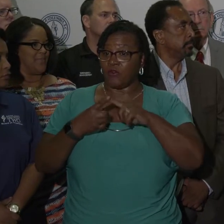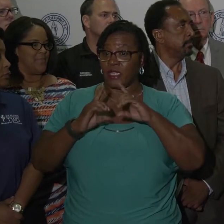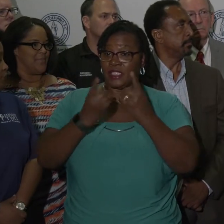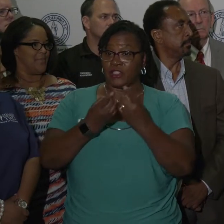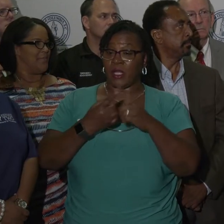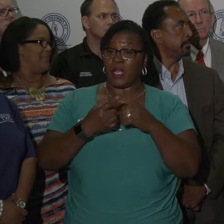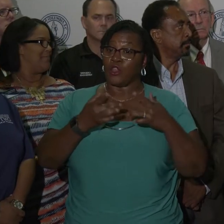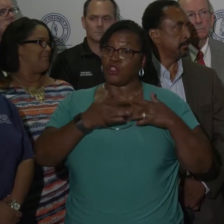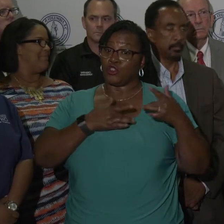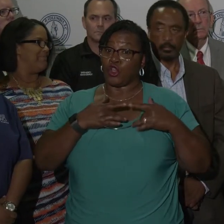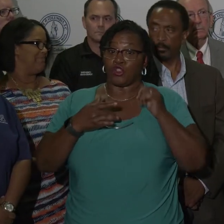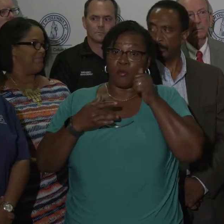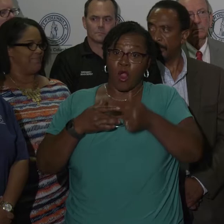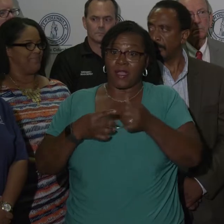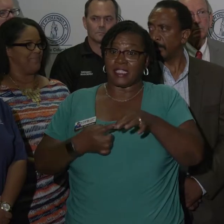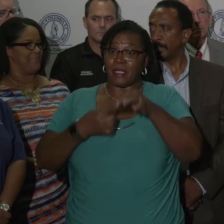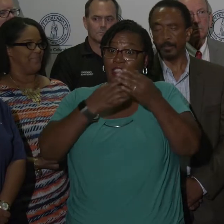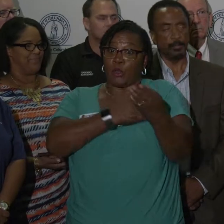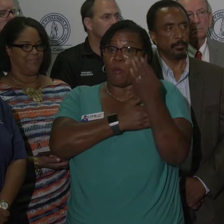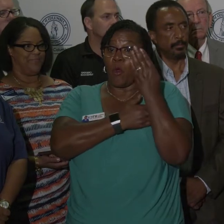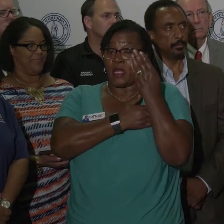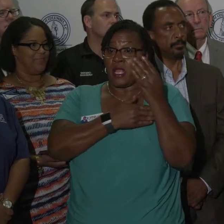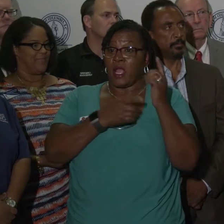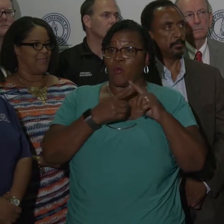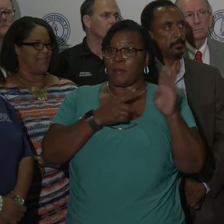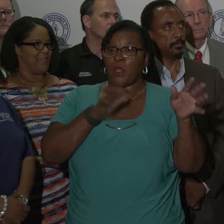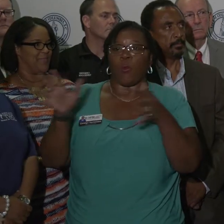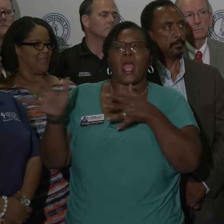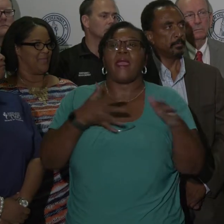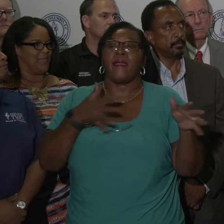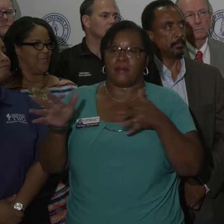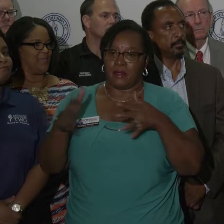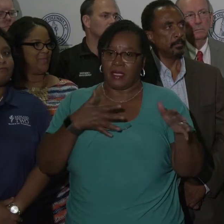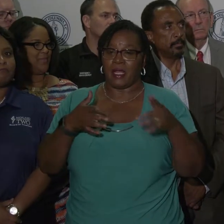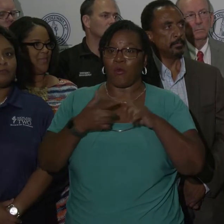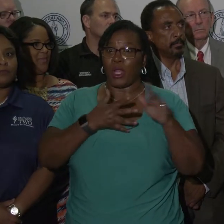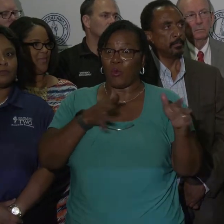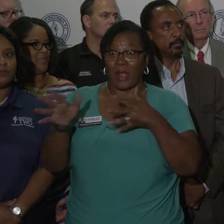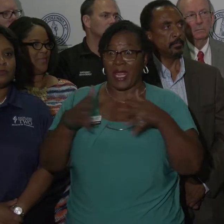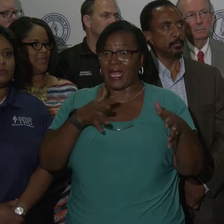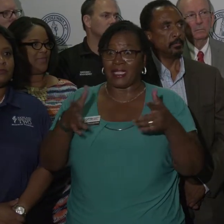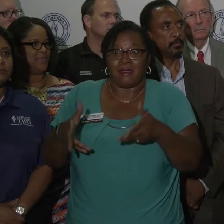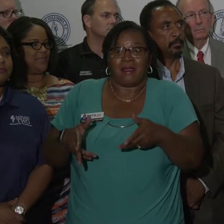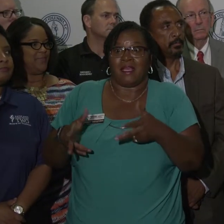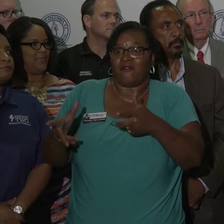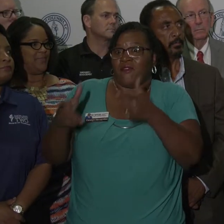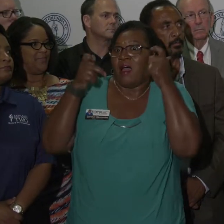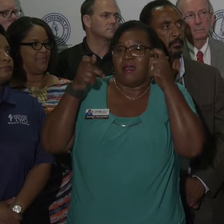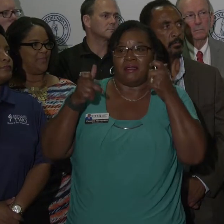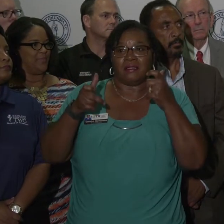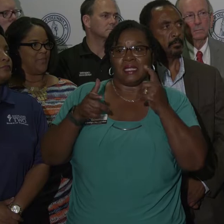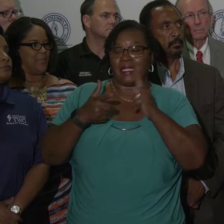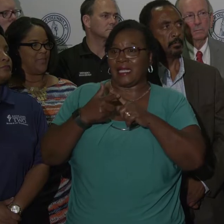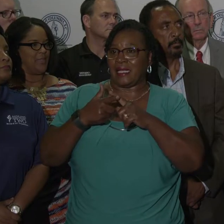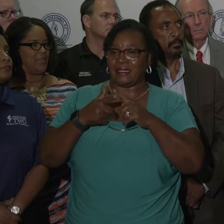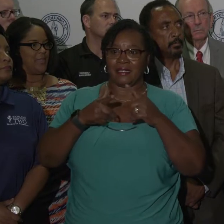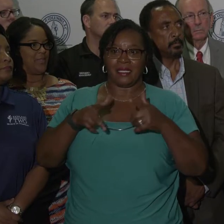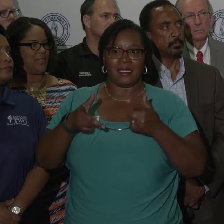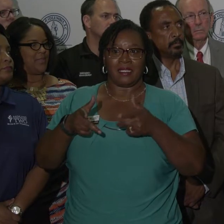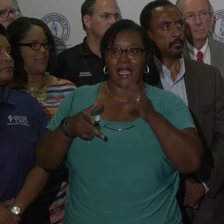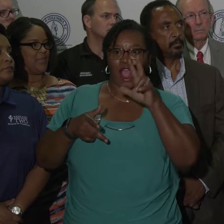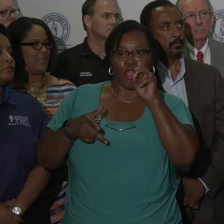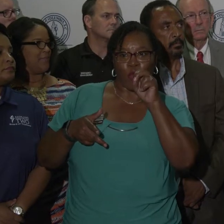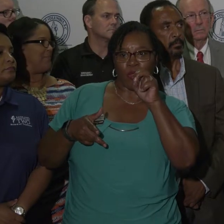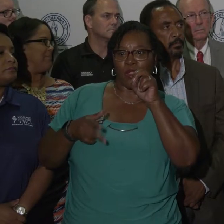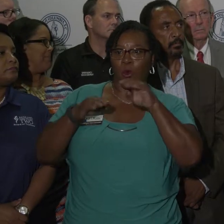the concern tomorrow, especially in the morning, will be wind. When wind speeds get at sustained winds around